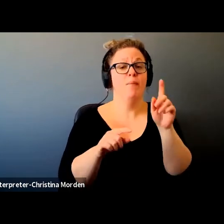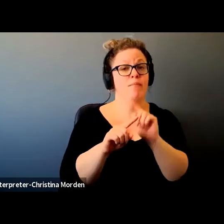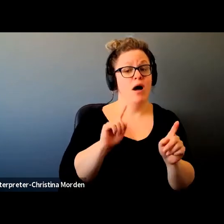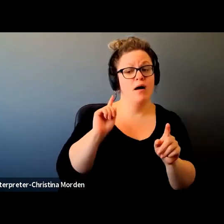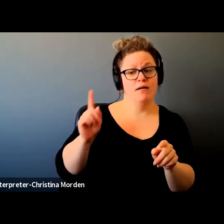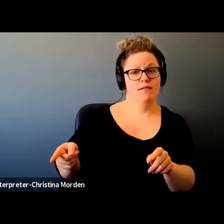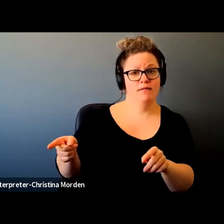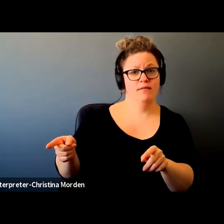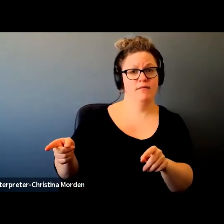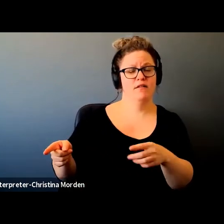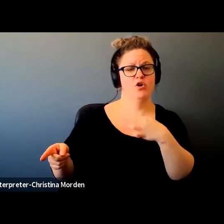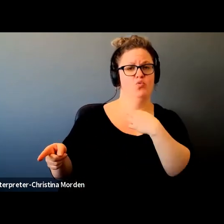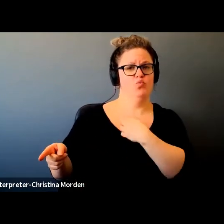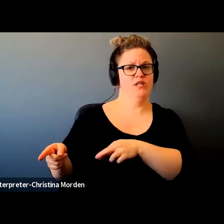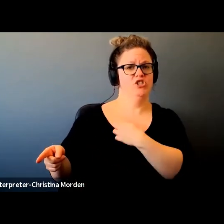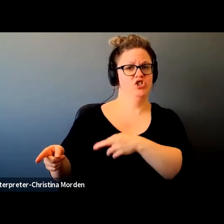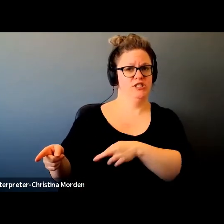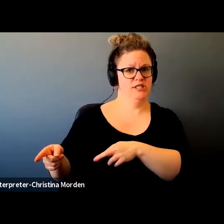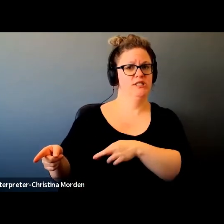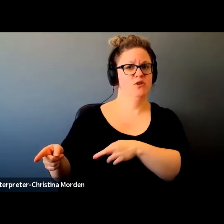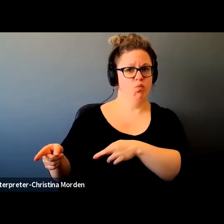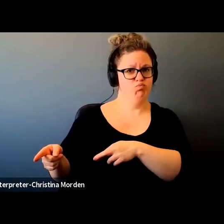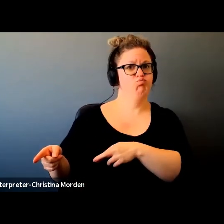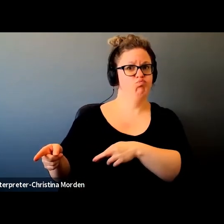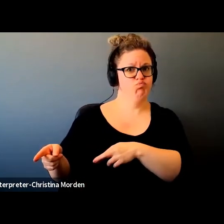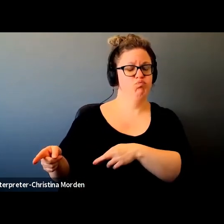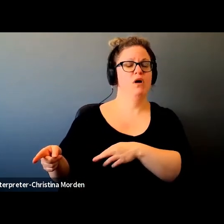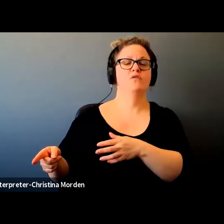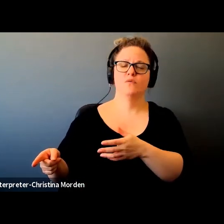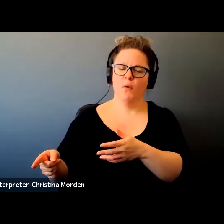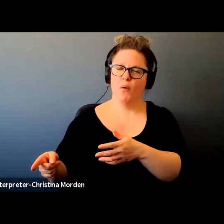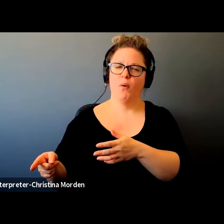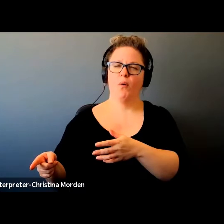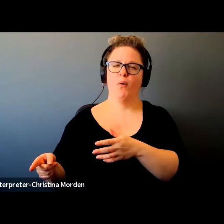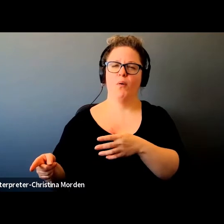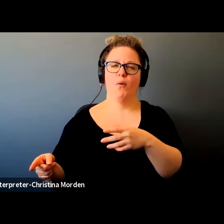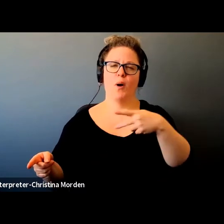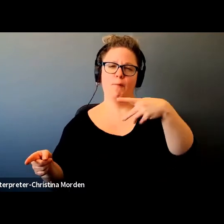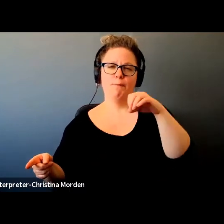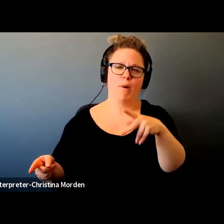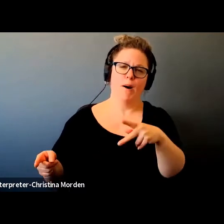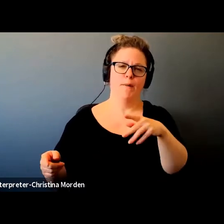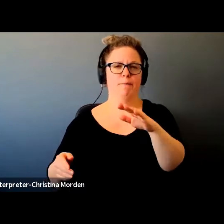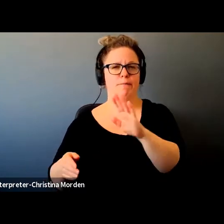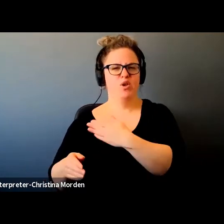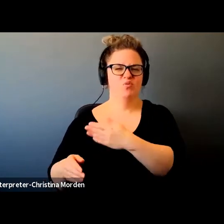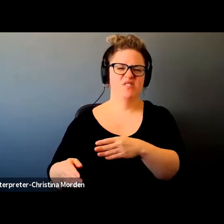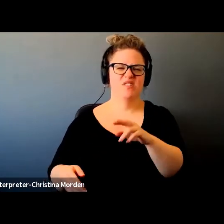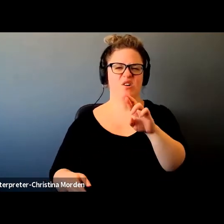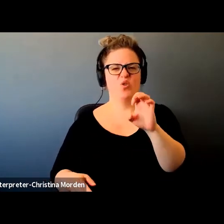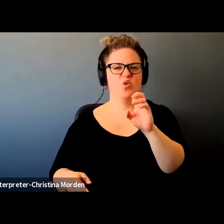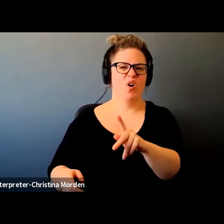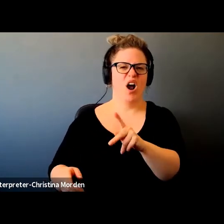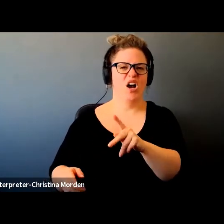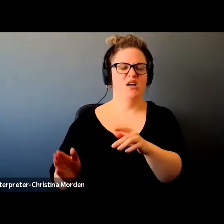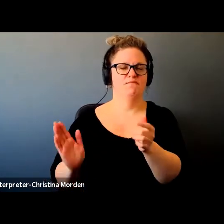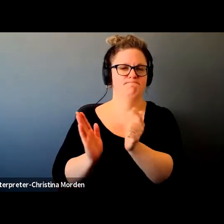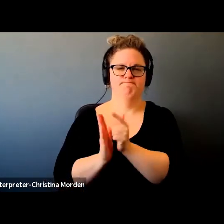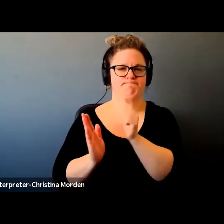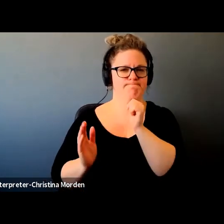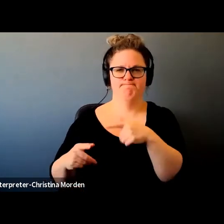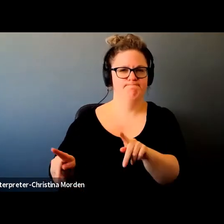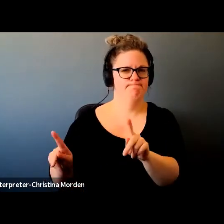overtones in my home when I was very young, like secular art, especially popular music, rock and roll, was not a part of my life